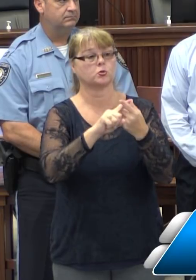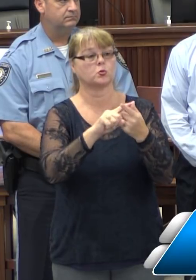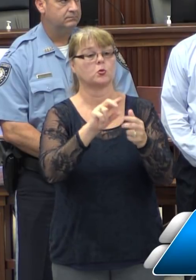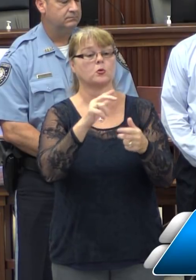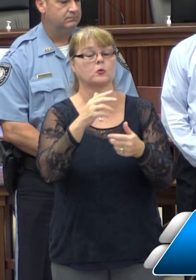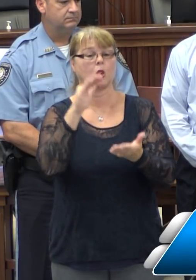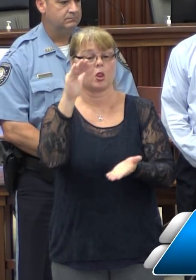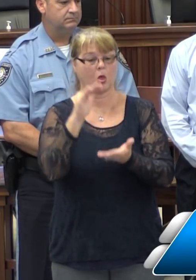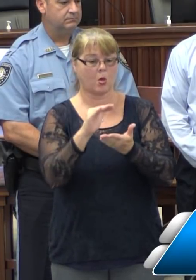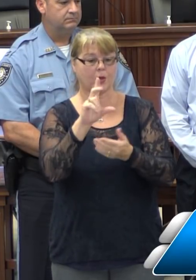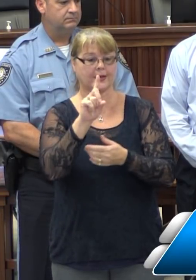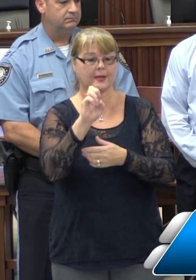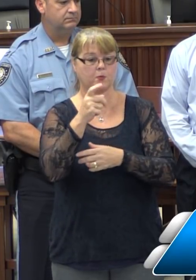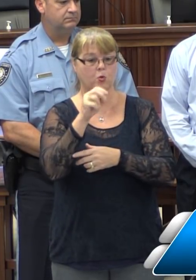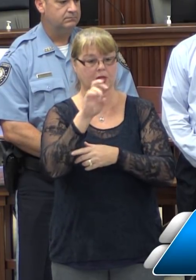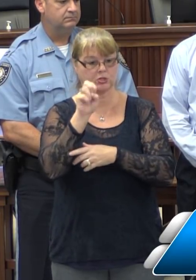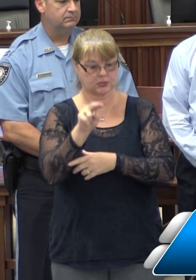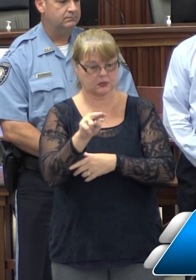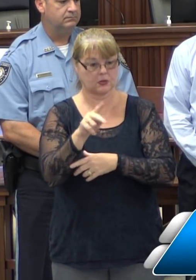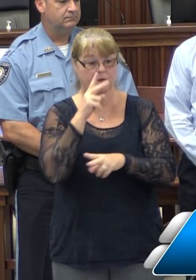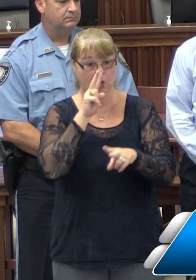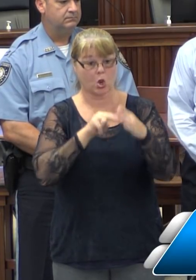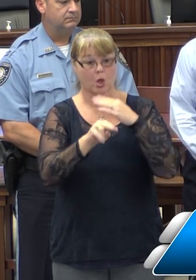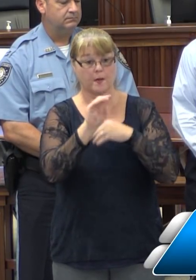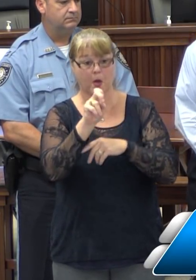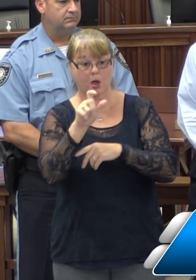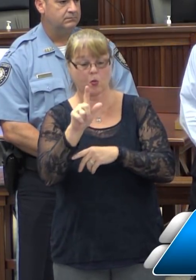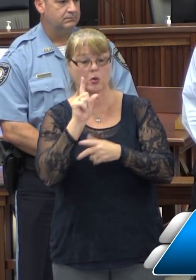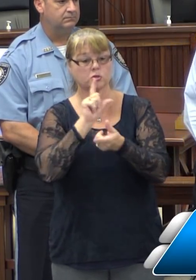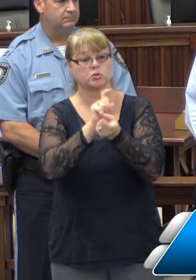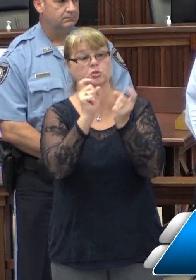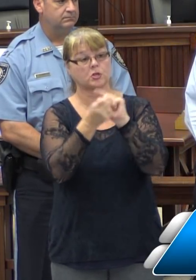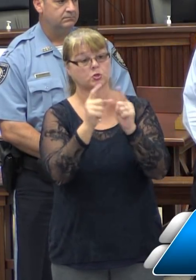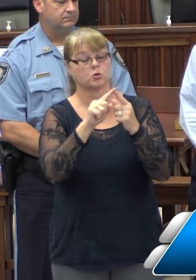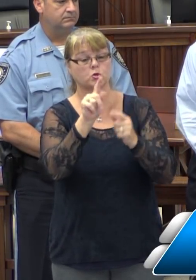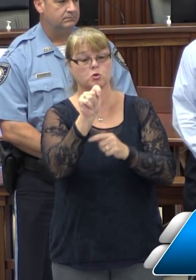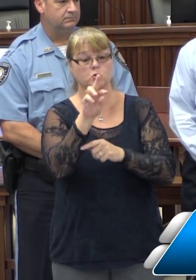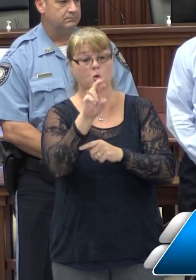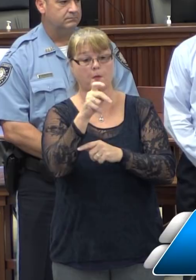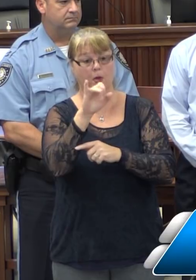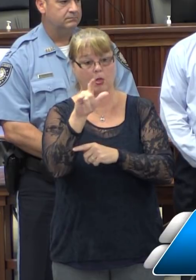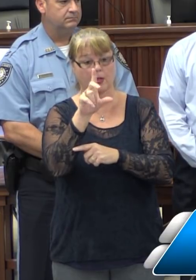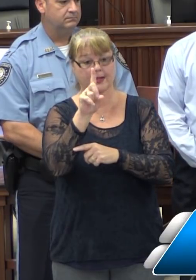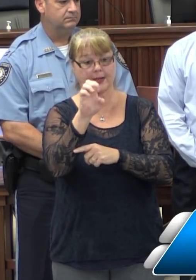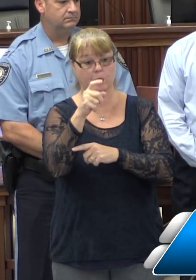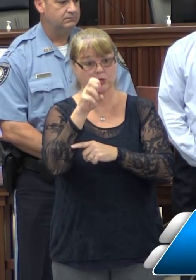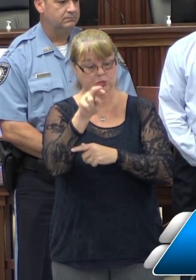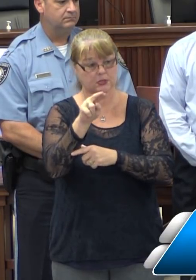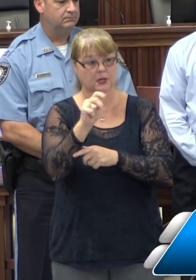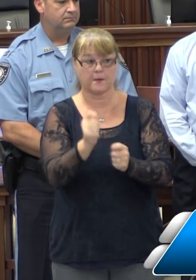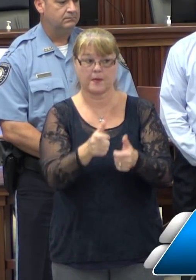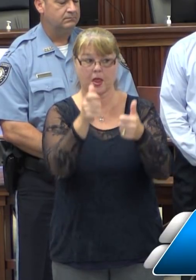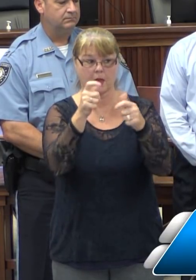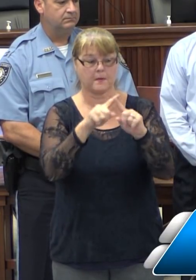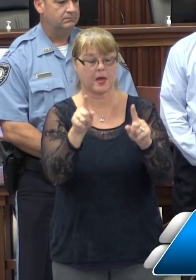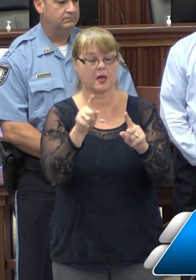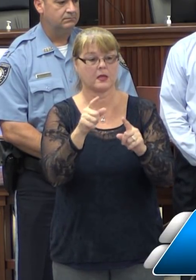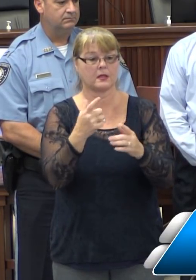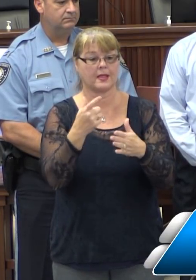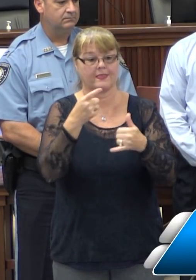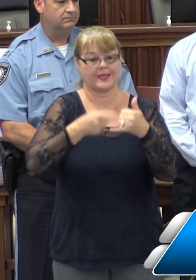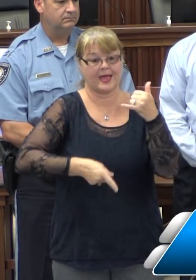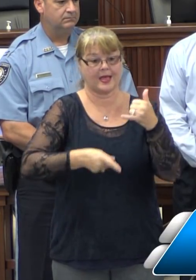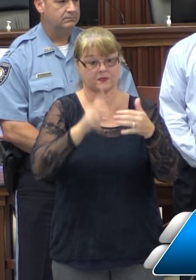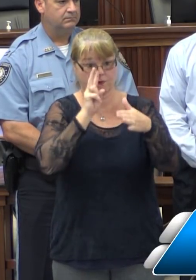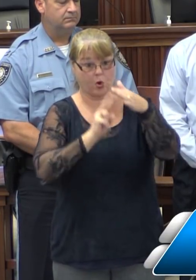guidance that has coming out, it takes it down to a tropical depression almost immediately. The latest forecast from the National Hurricane